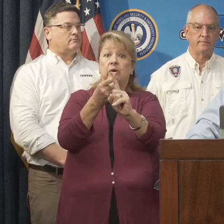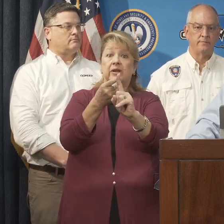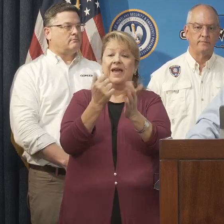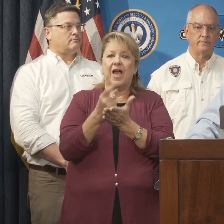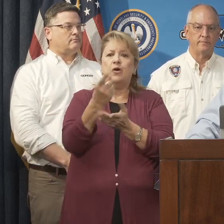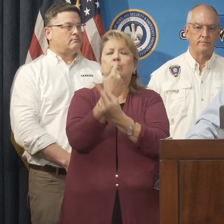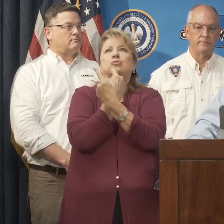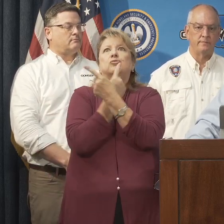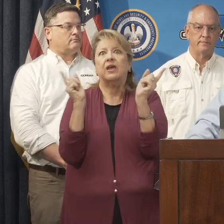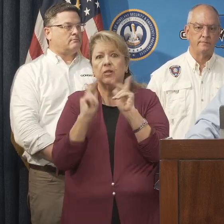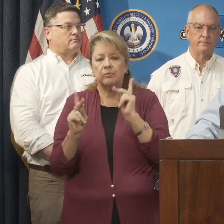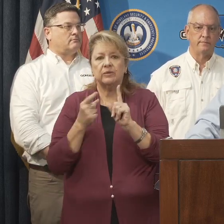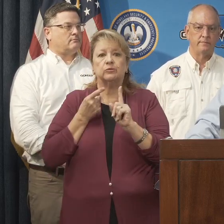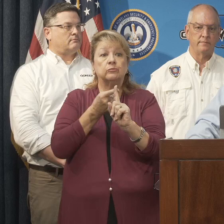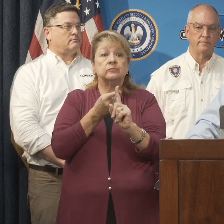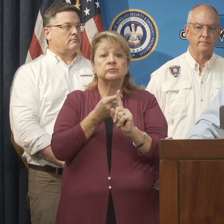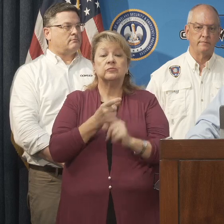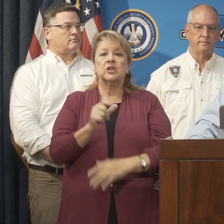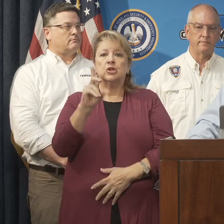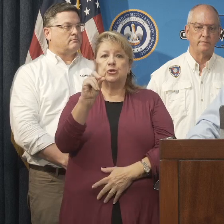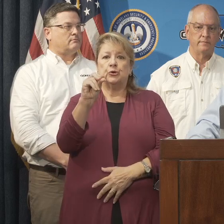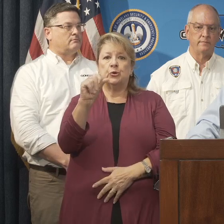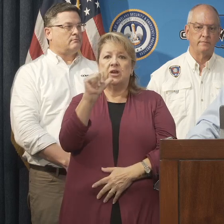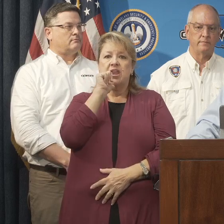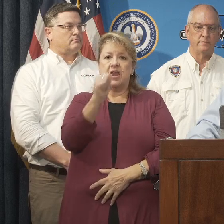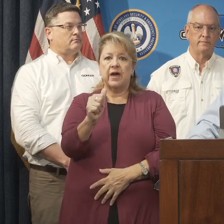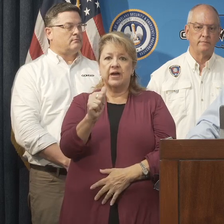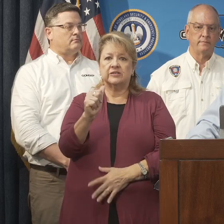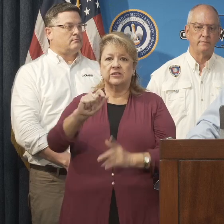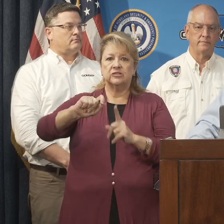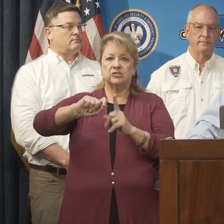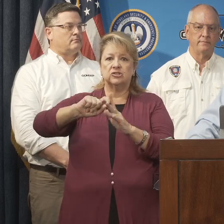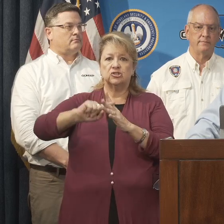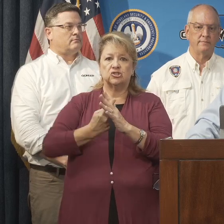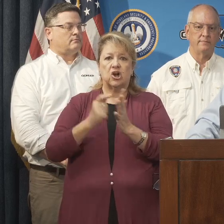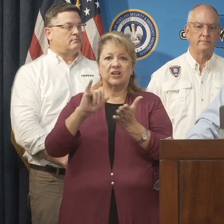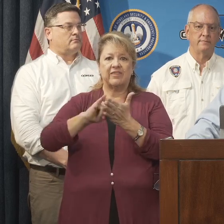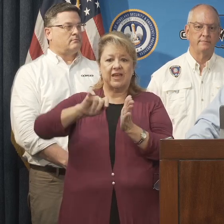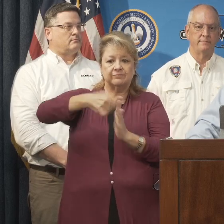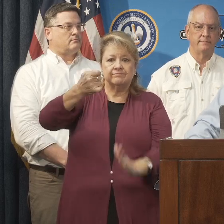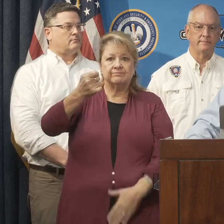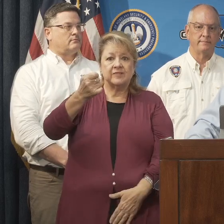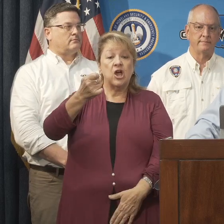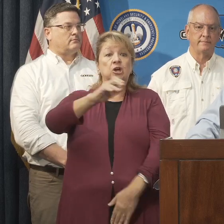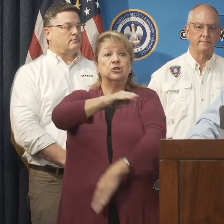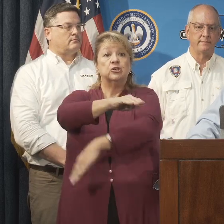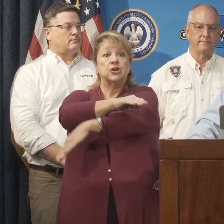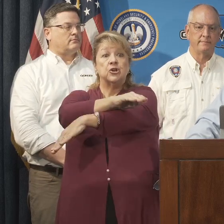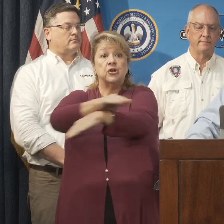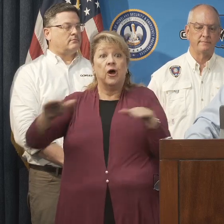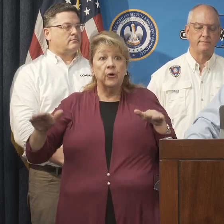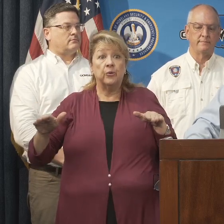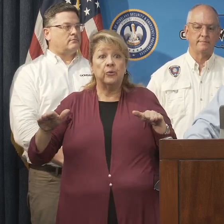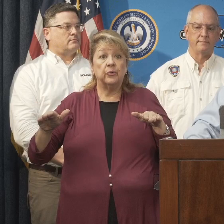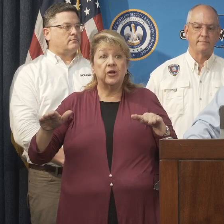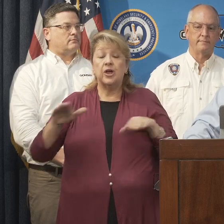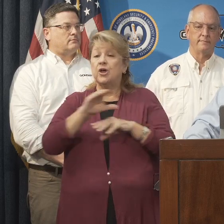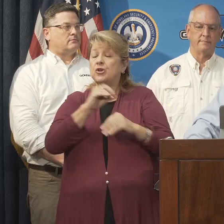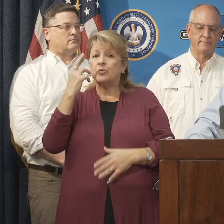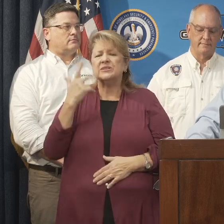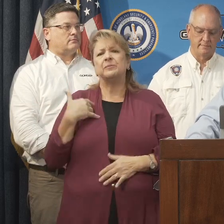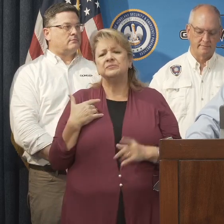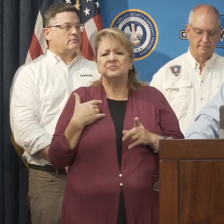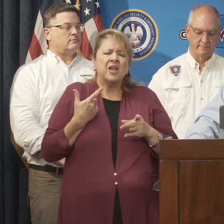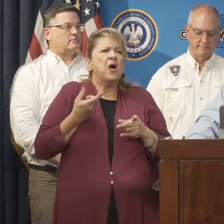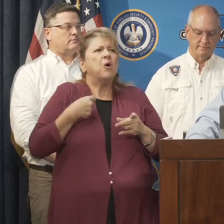this message. It's real simple. Do not light that match for any reason. And someone said, well, you know, we